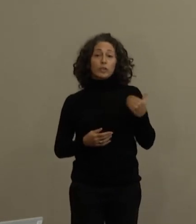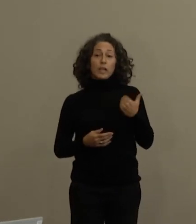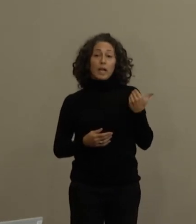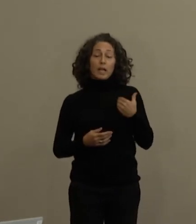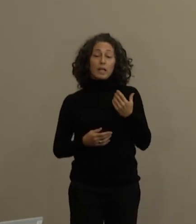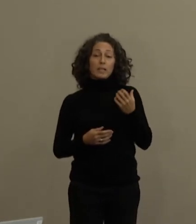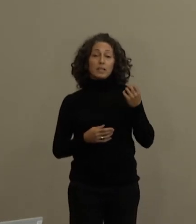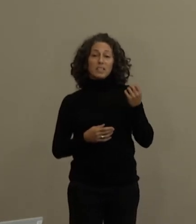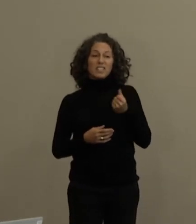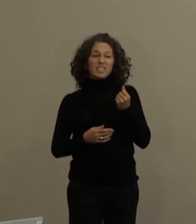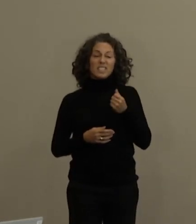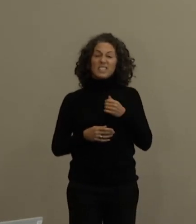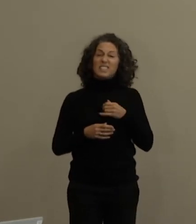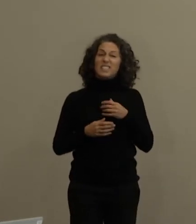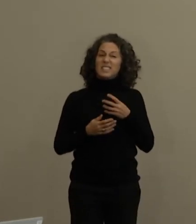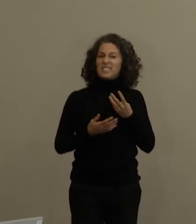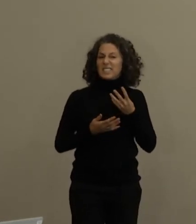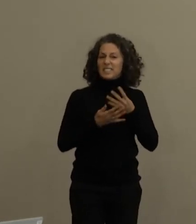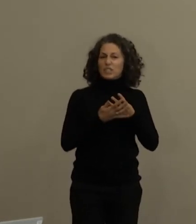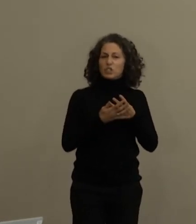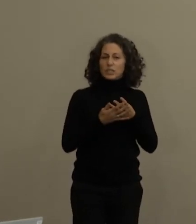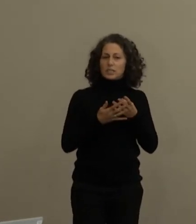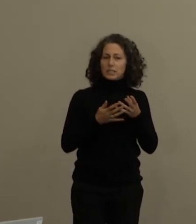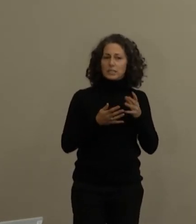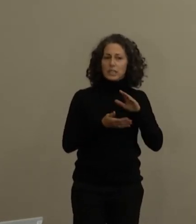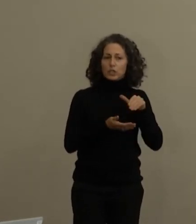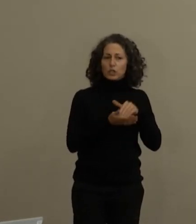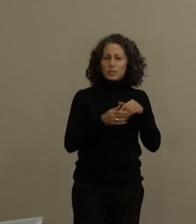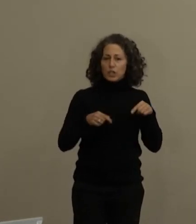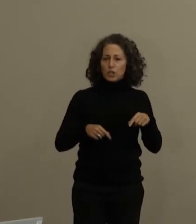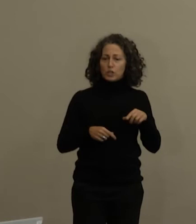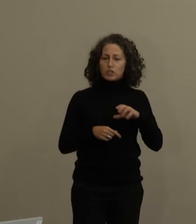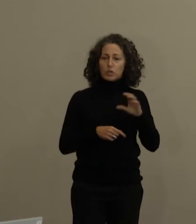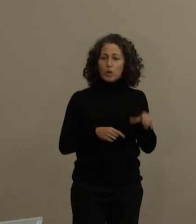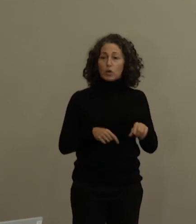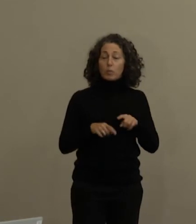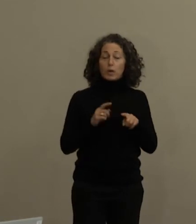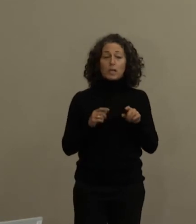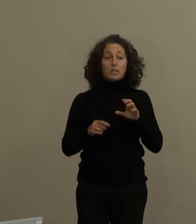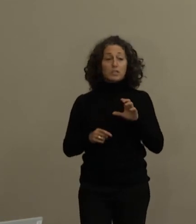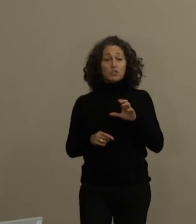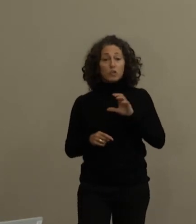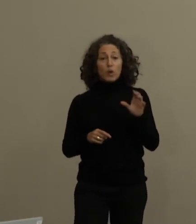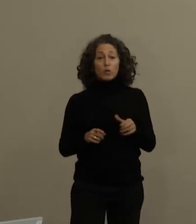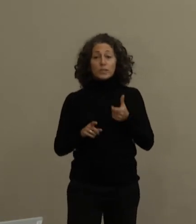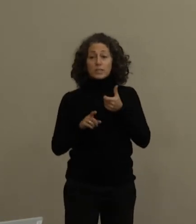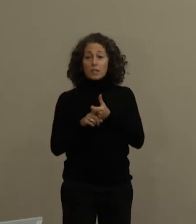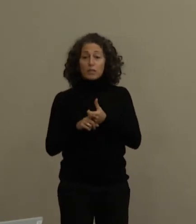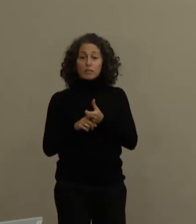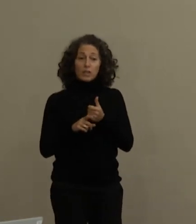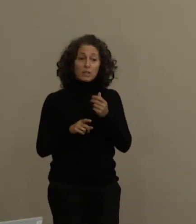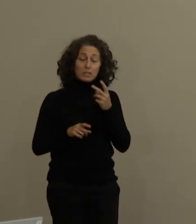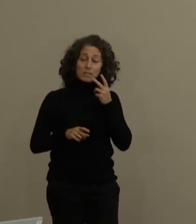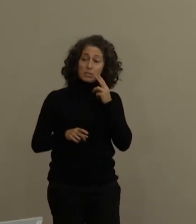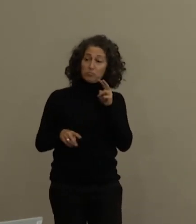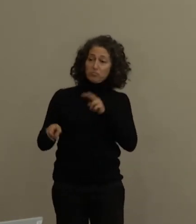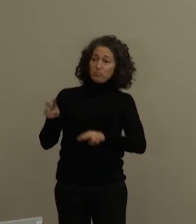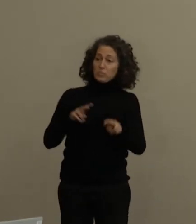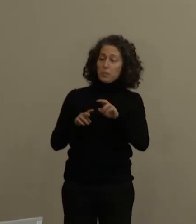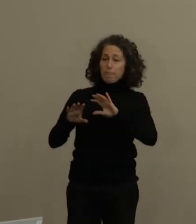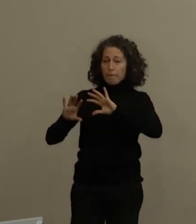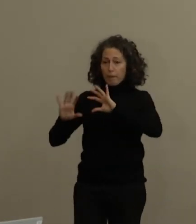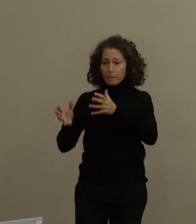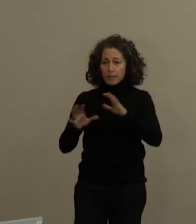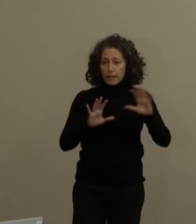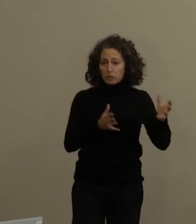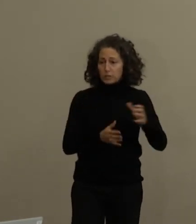centers are both within the city. However, my understanding is that the city certainly sees these populations as staff as well